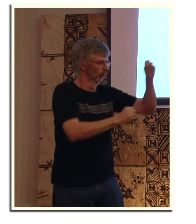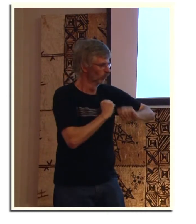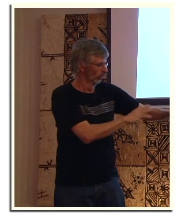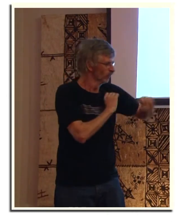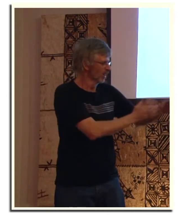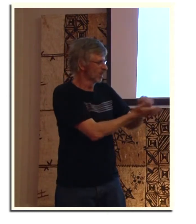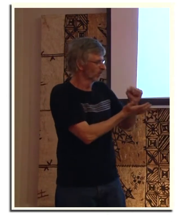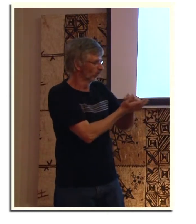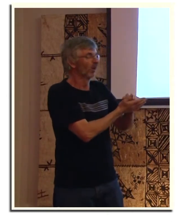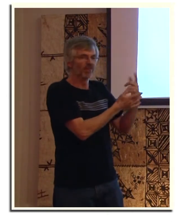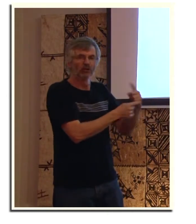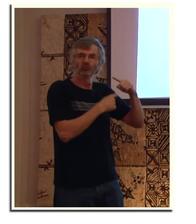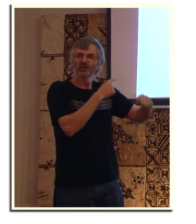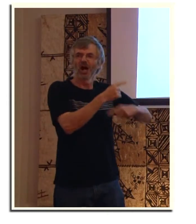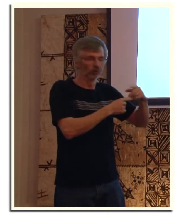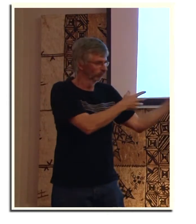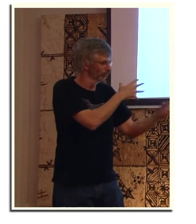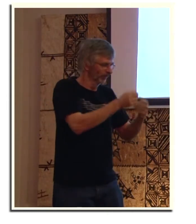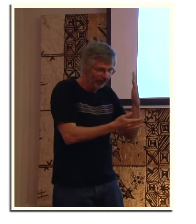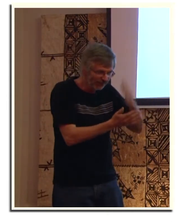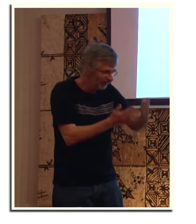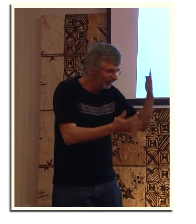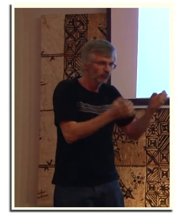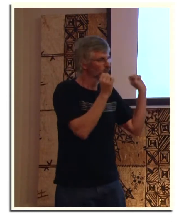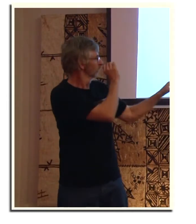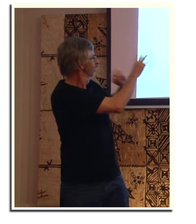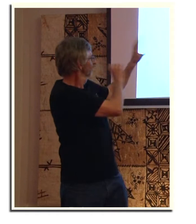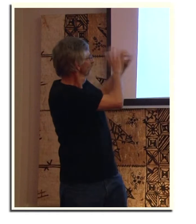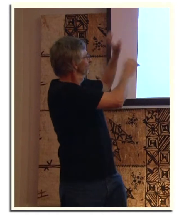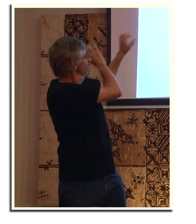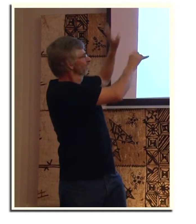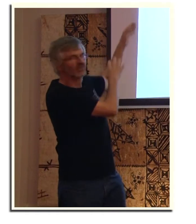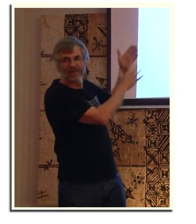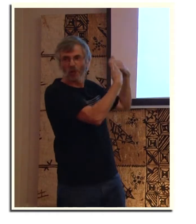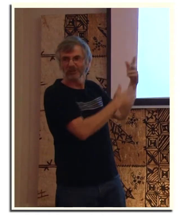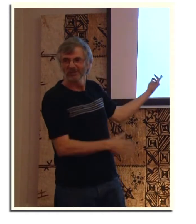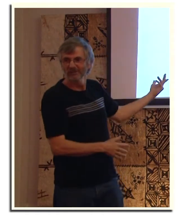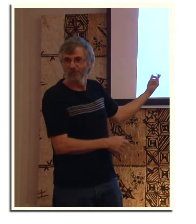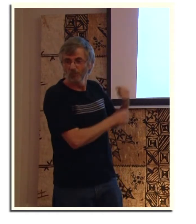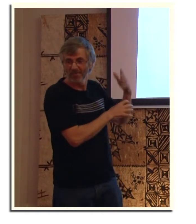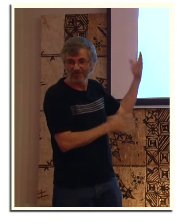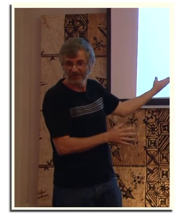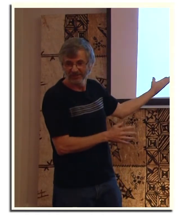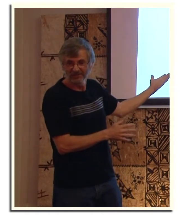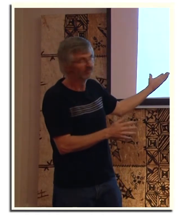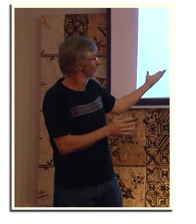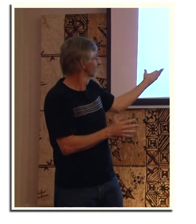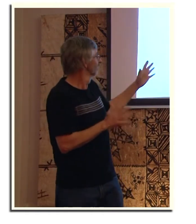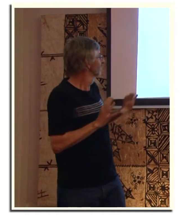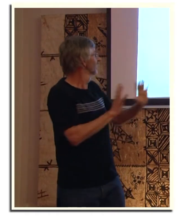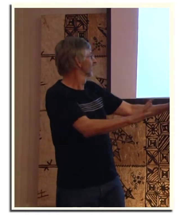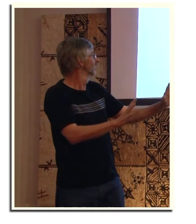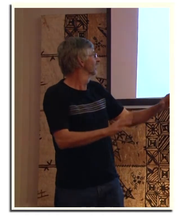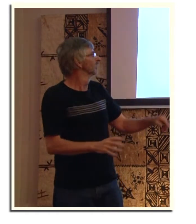pulled down, and then I put this together. So yeah, that's just one of my things that I've done. These